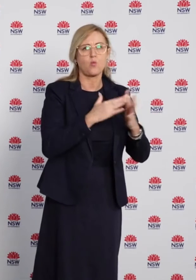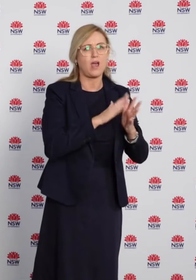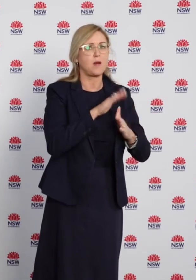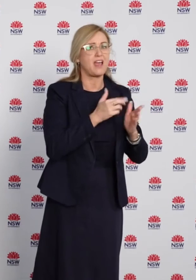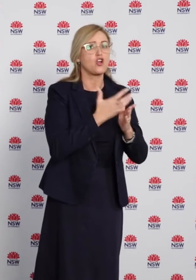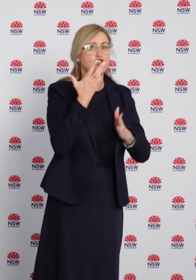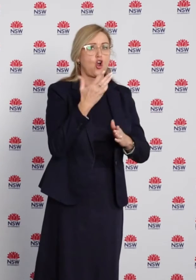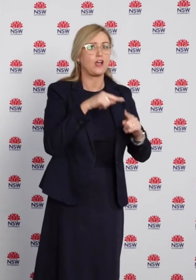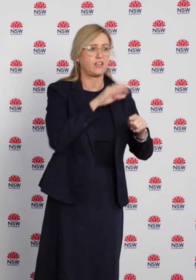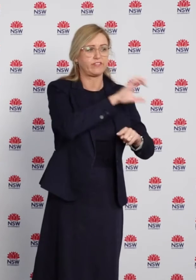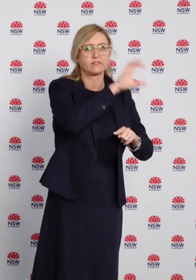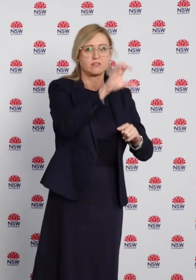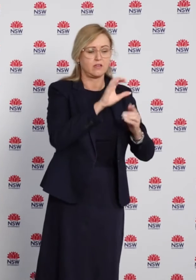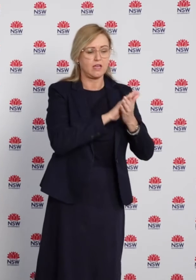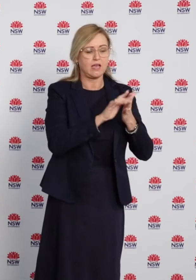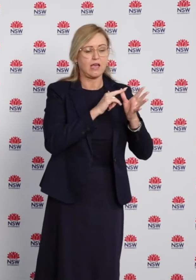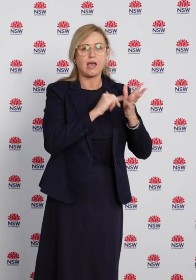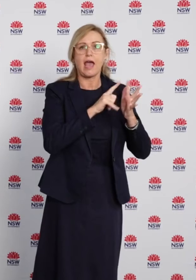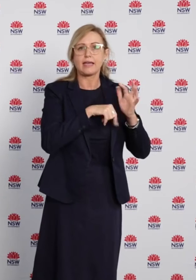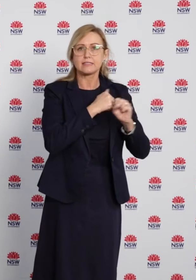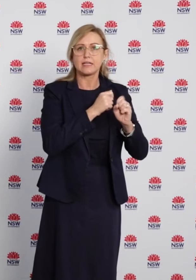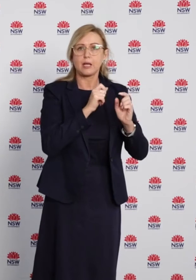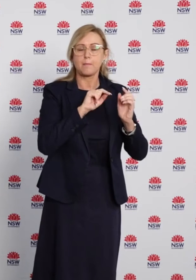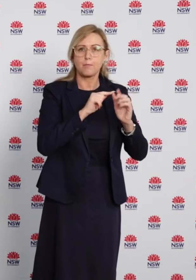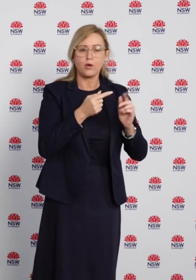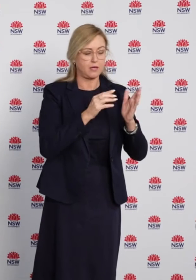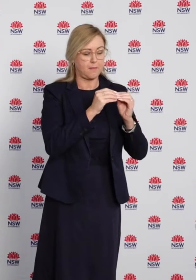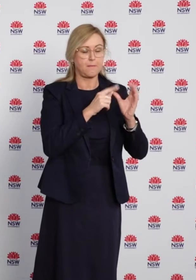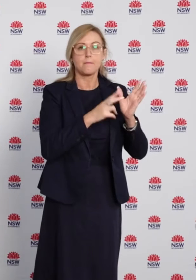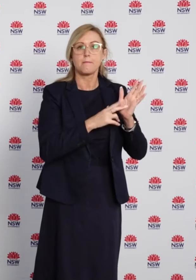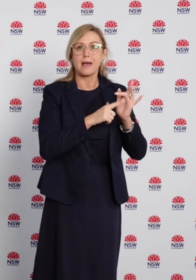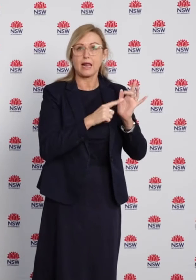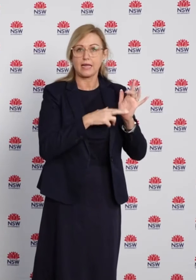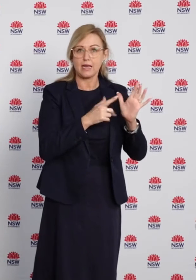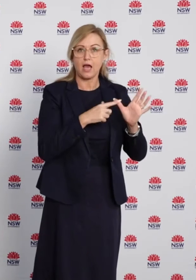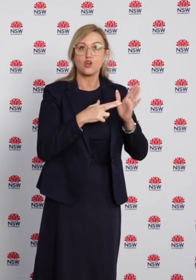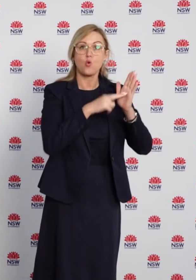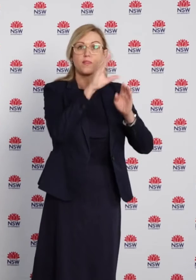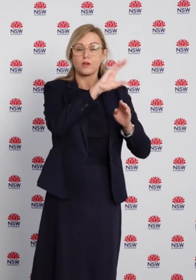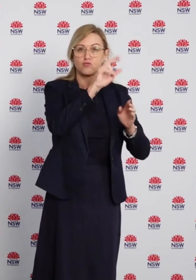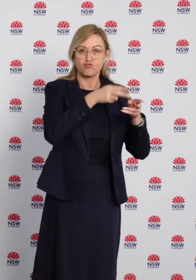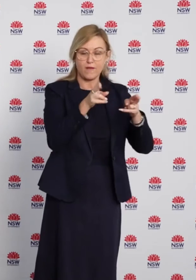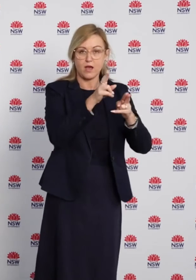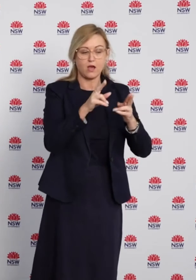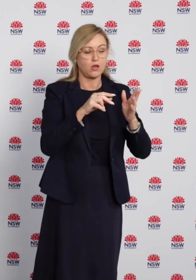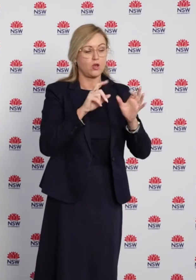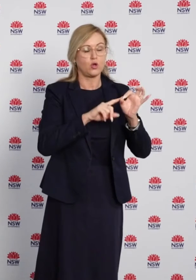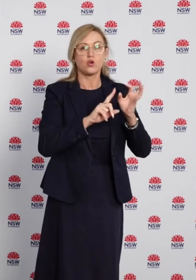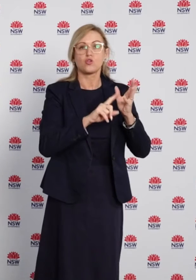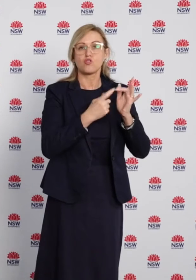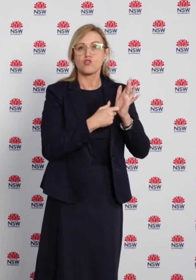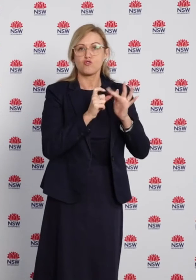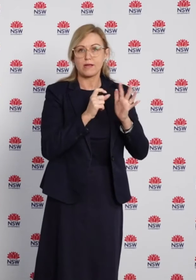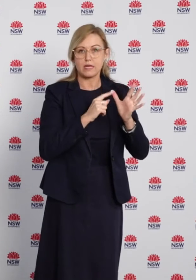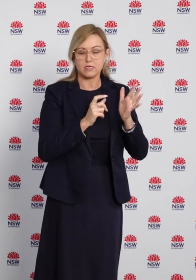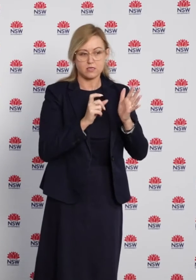cases. These include Hastings Point and Ballina in the Northern Rivers region, Corindai in North-Western Slopes